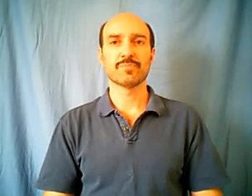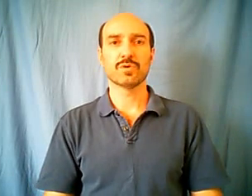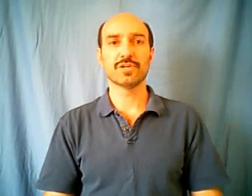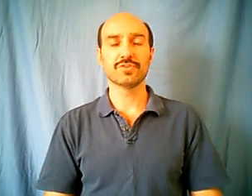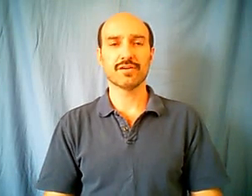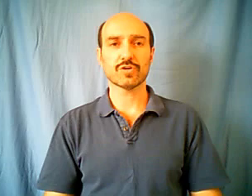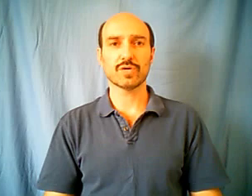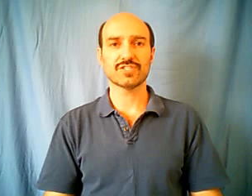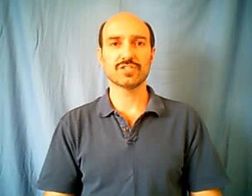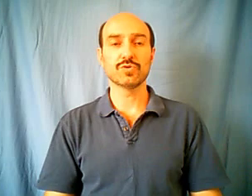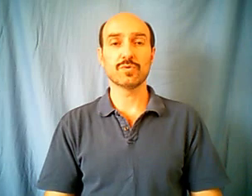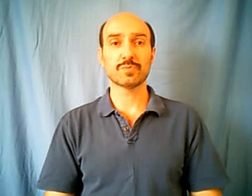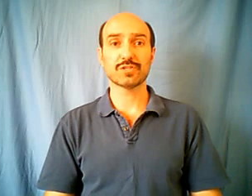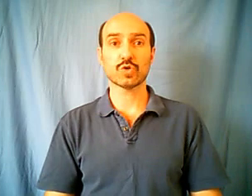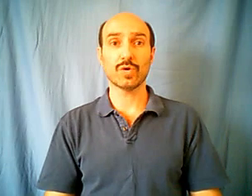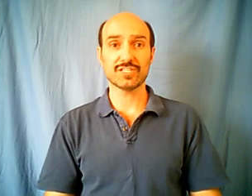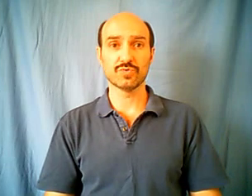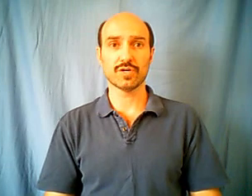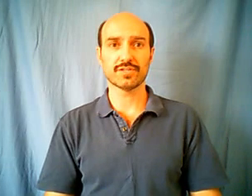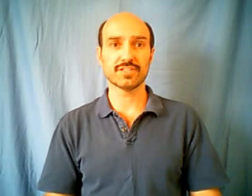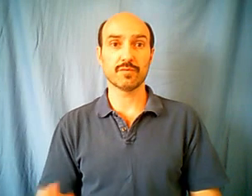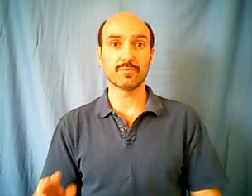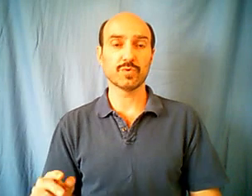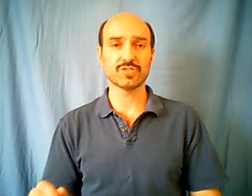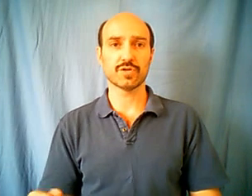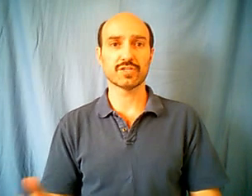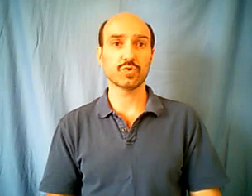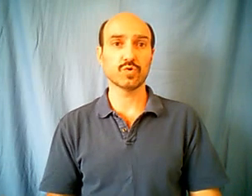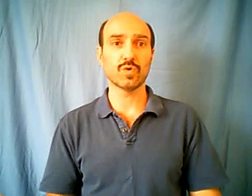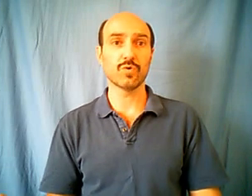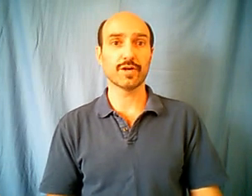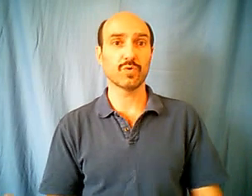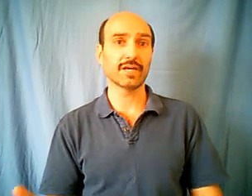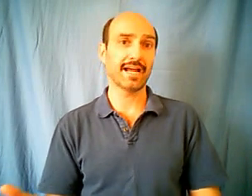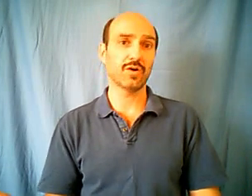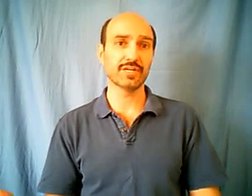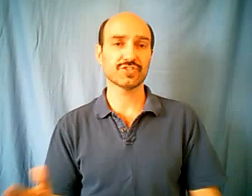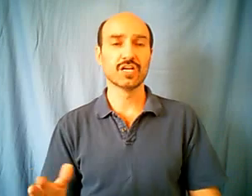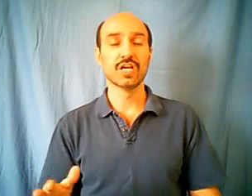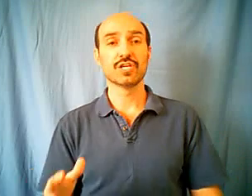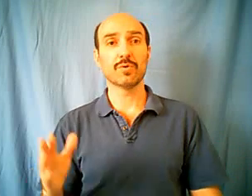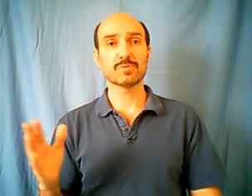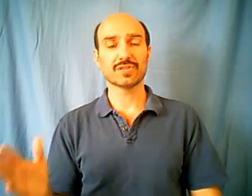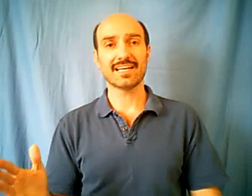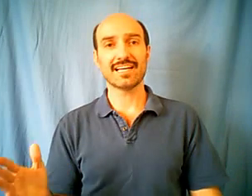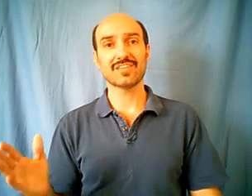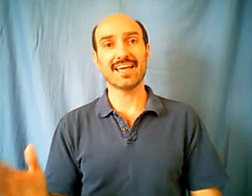but when you do have a question, you always put the question word, the WH word, who, what, where, when, how, which, you always put that at the